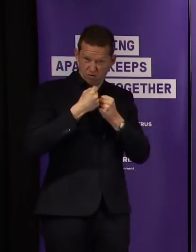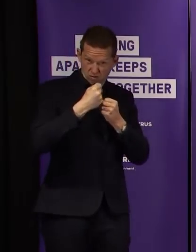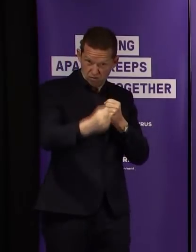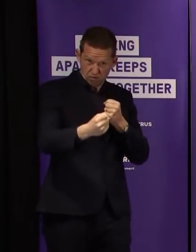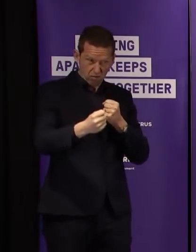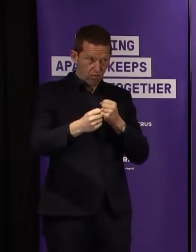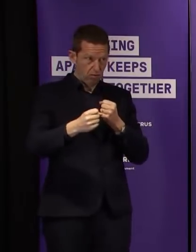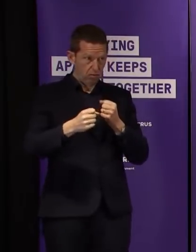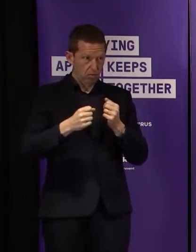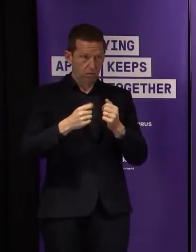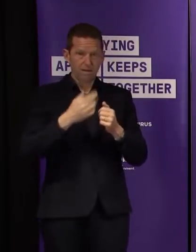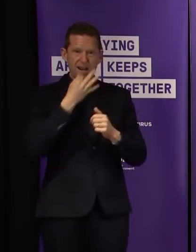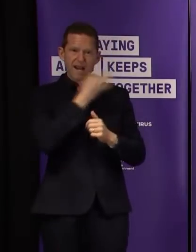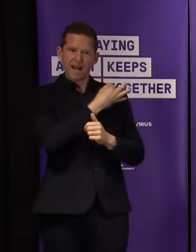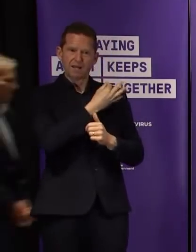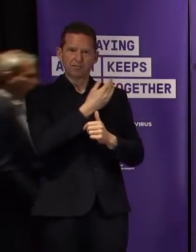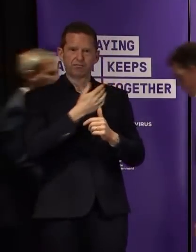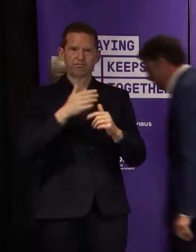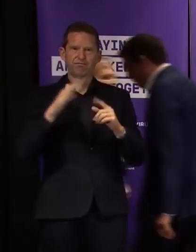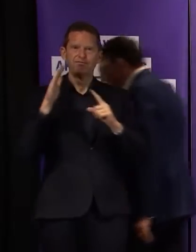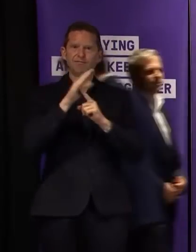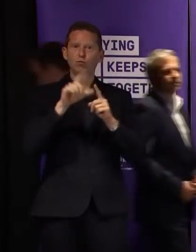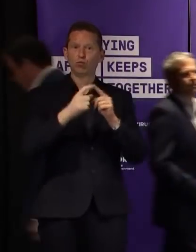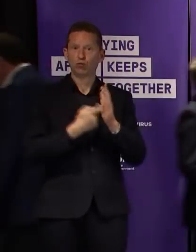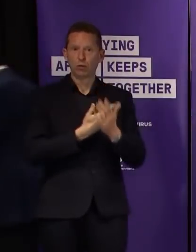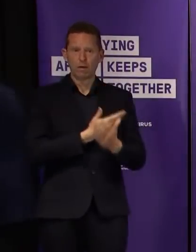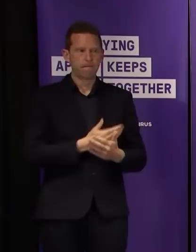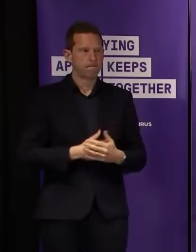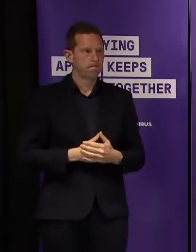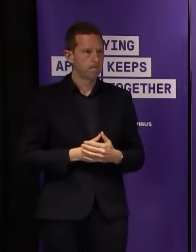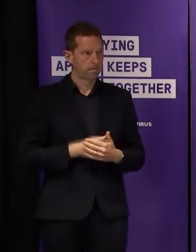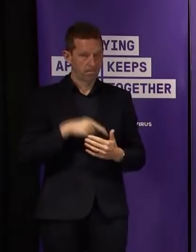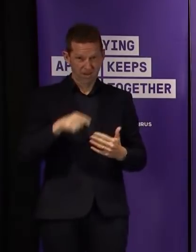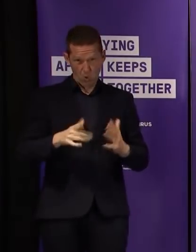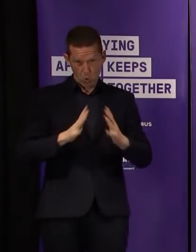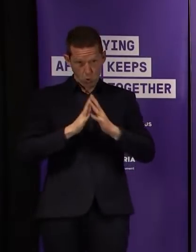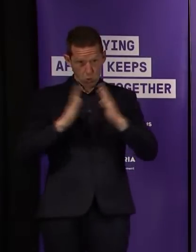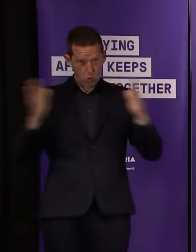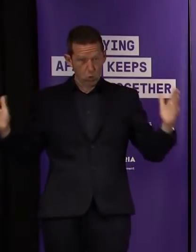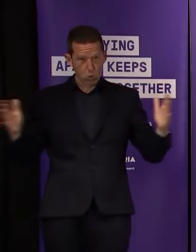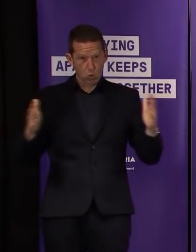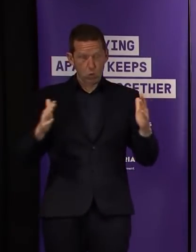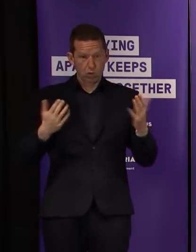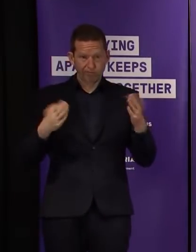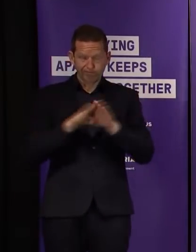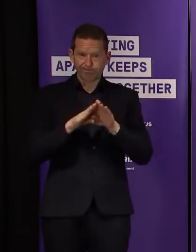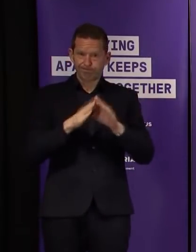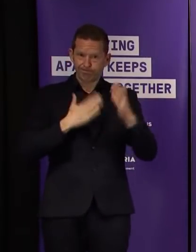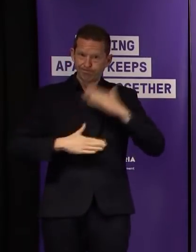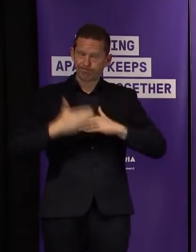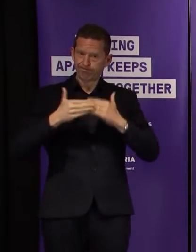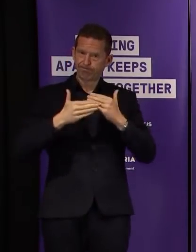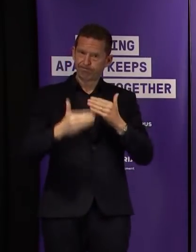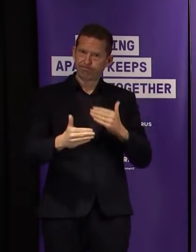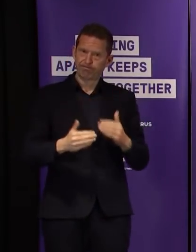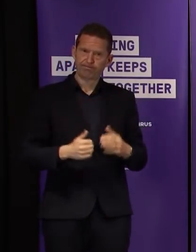in, for Brett, sorry, Premier. Does this put Victoria in one of the longest lockdowns in the developed world, I